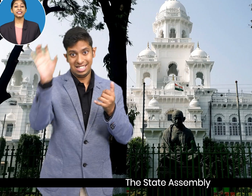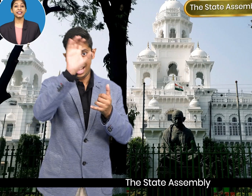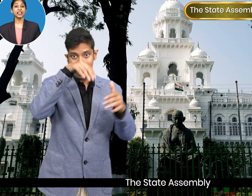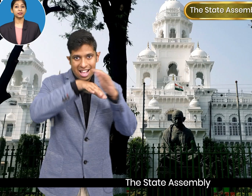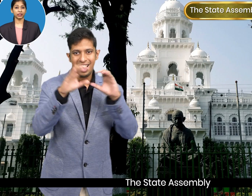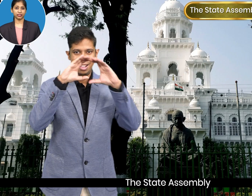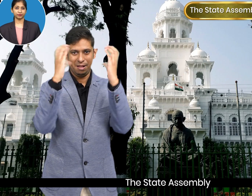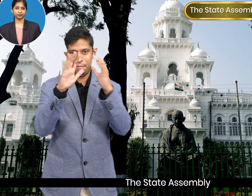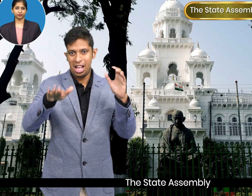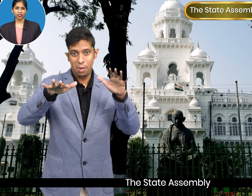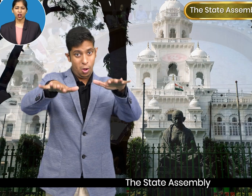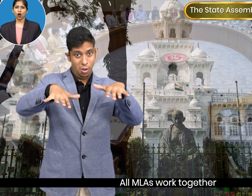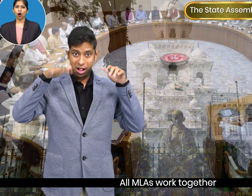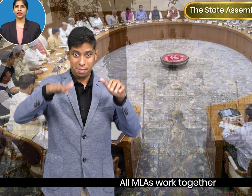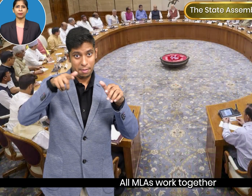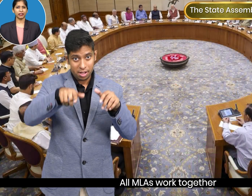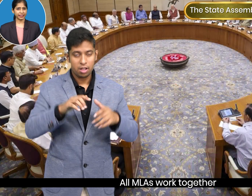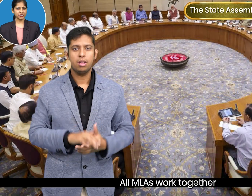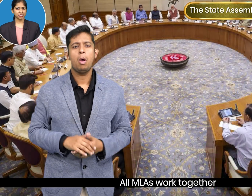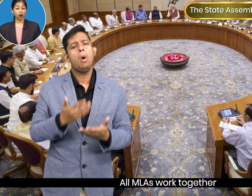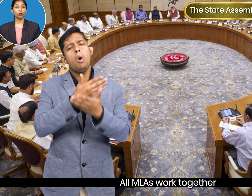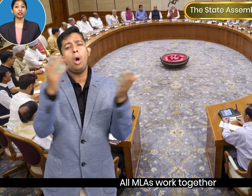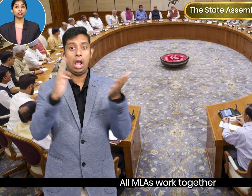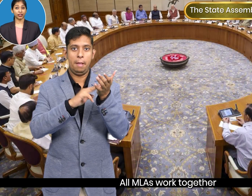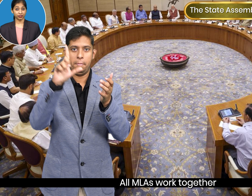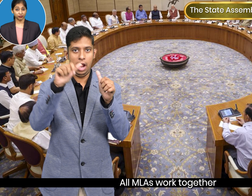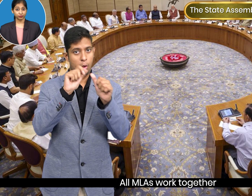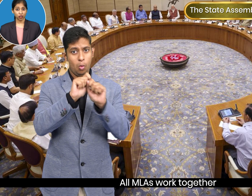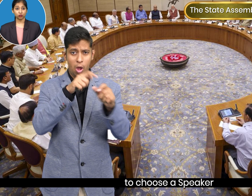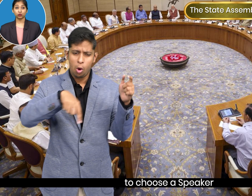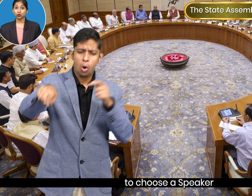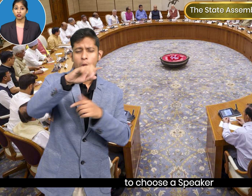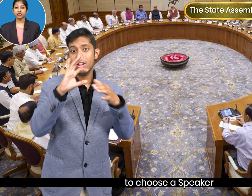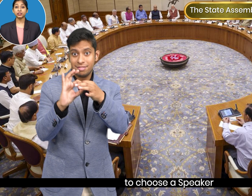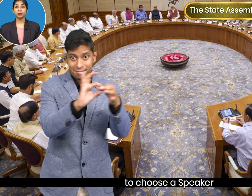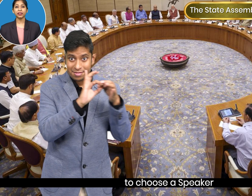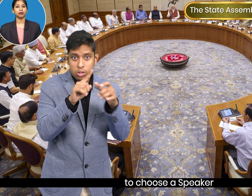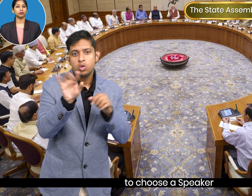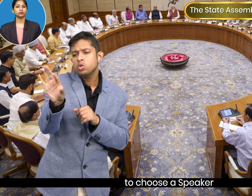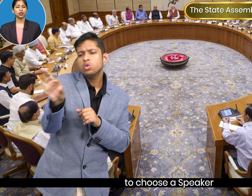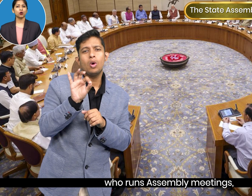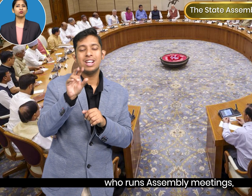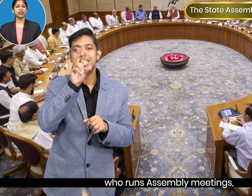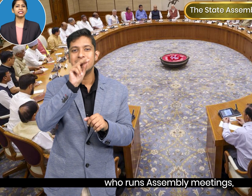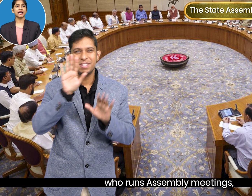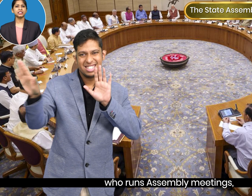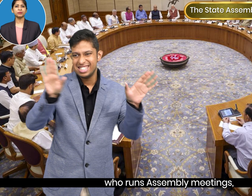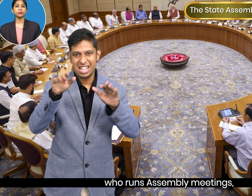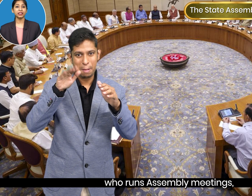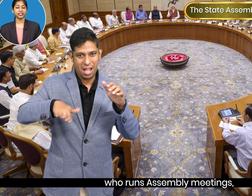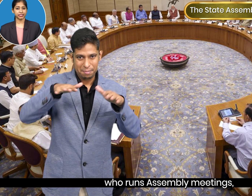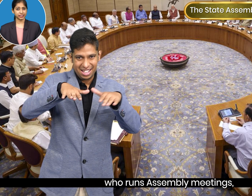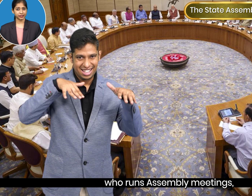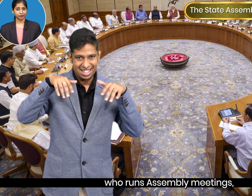The State Assembly. All MLAs work together to choose a speaker who runs